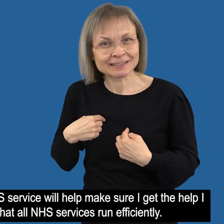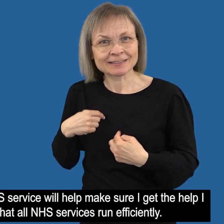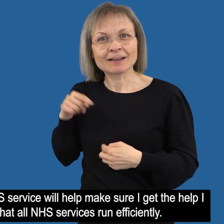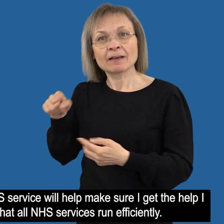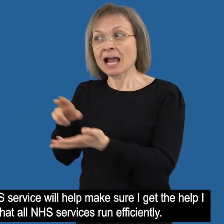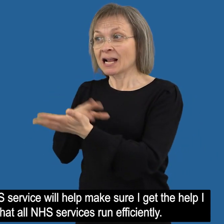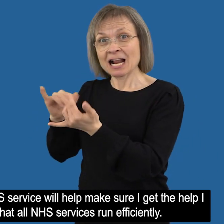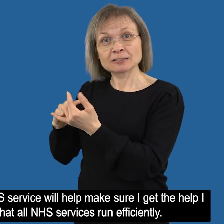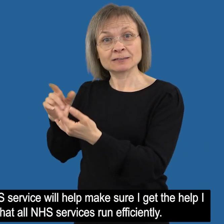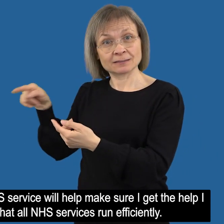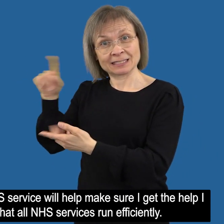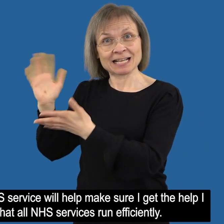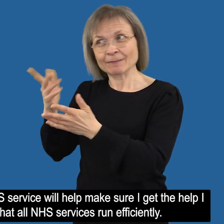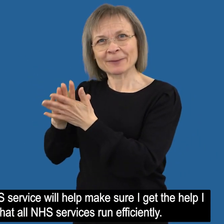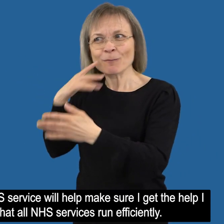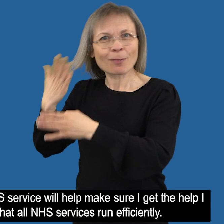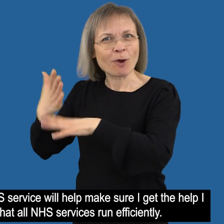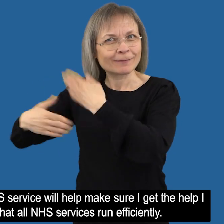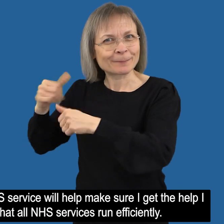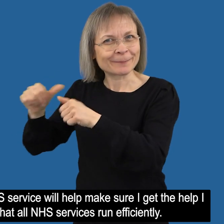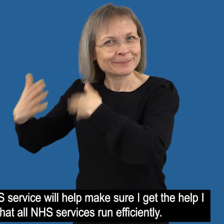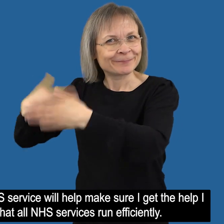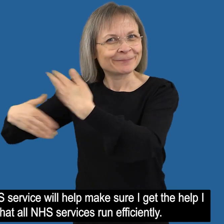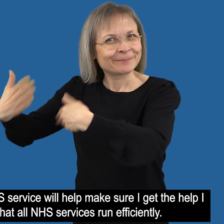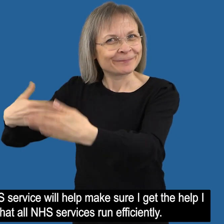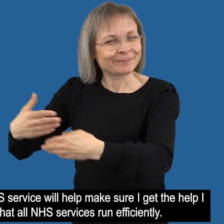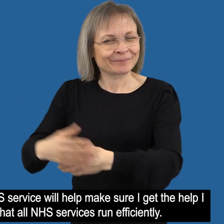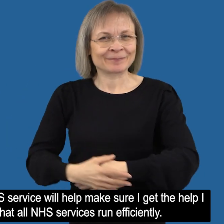and that all NHS services run efficiently.